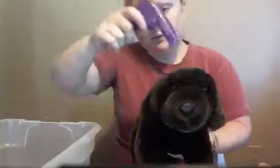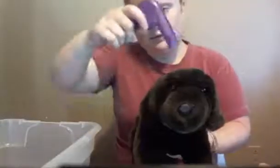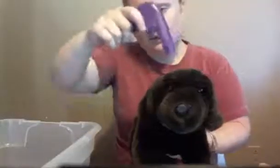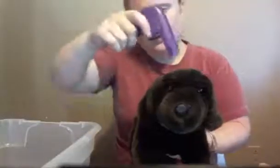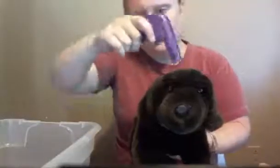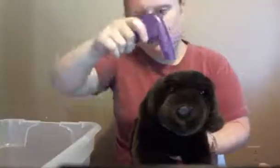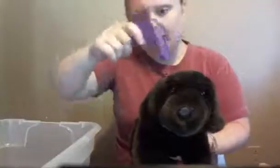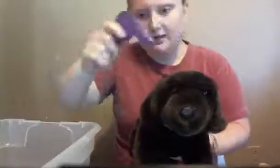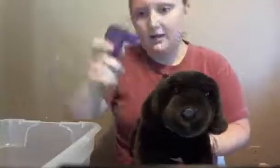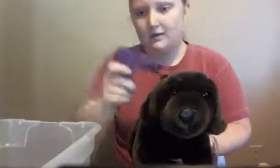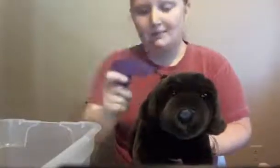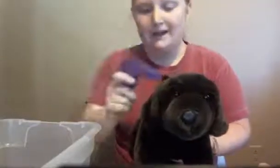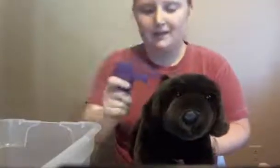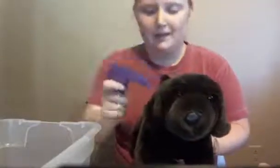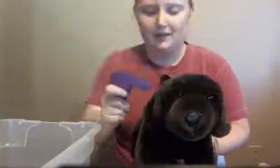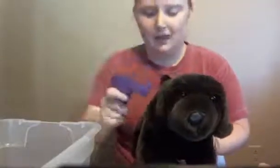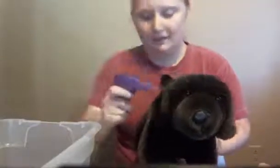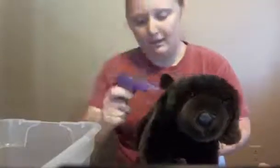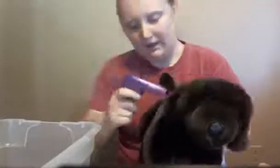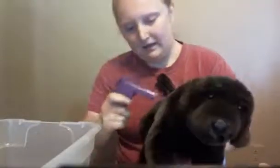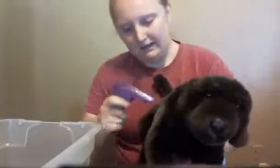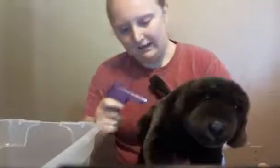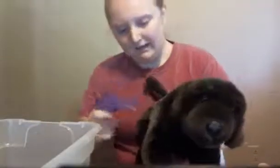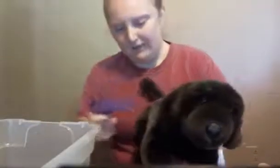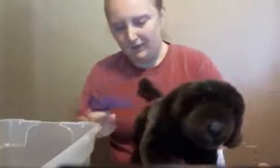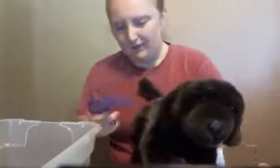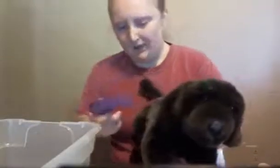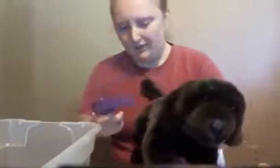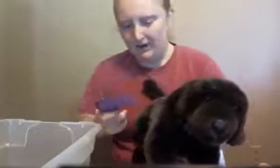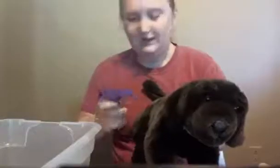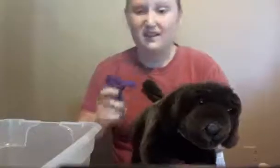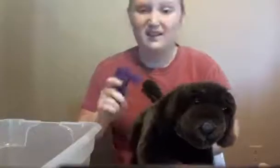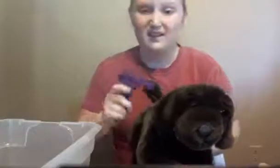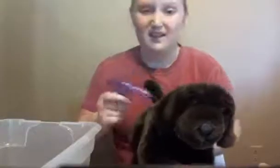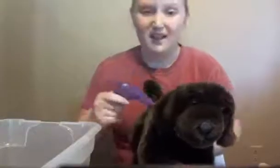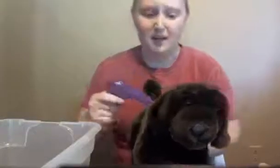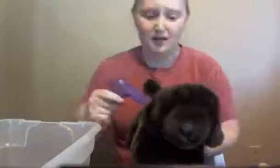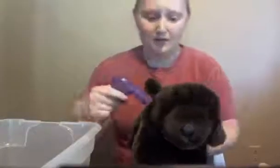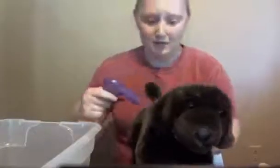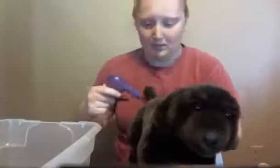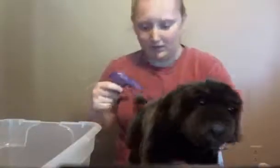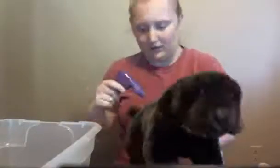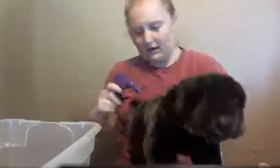Dry, dry, dry. My puppy doesn't get blow dried because he's scared of the blow dryer.